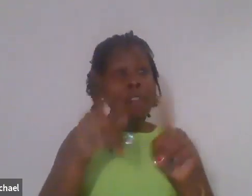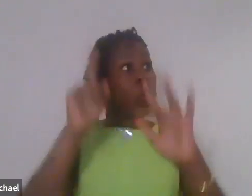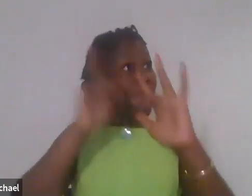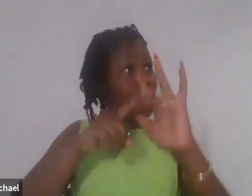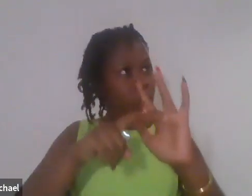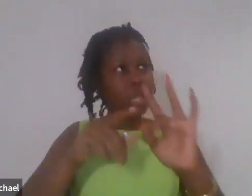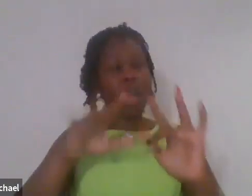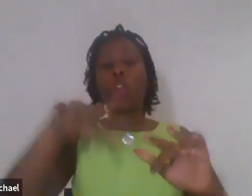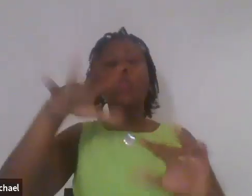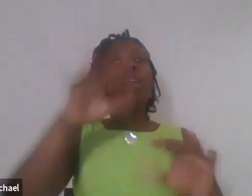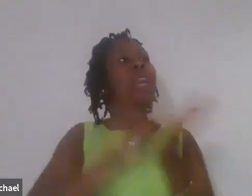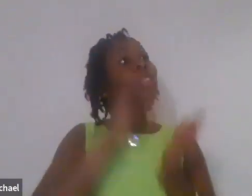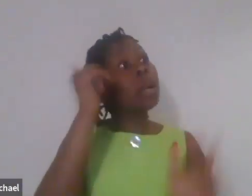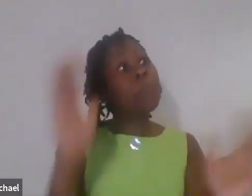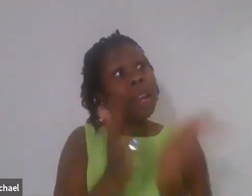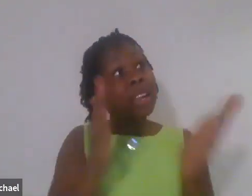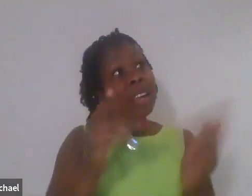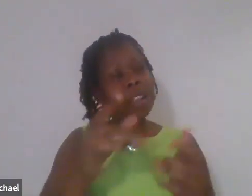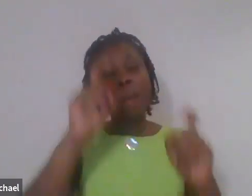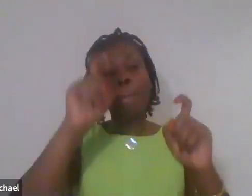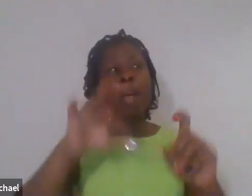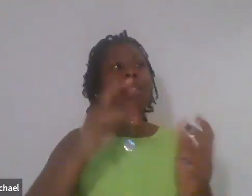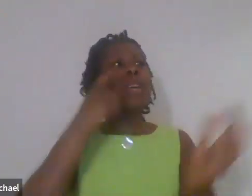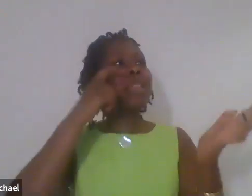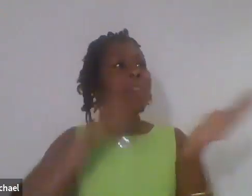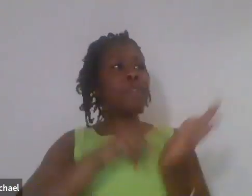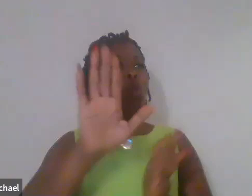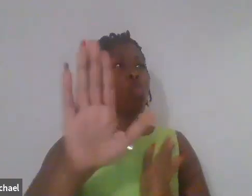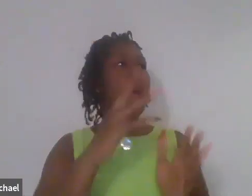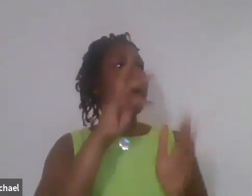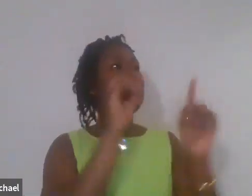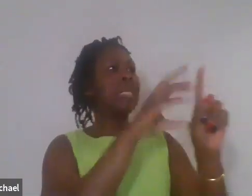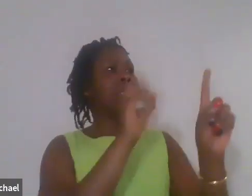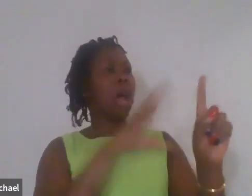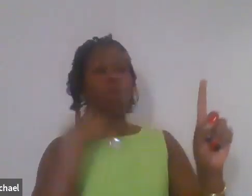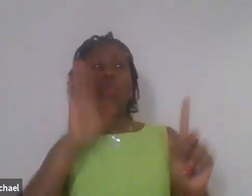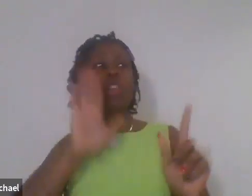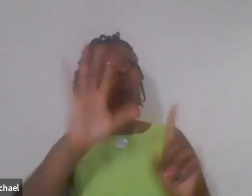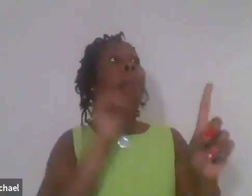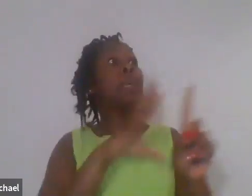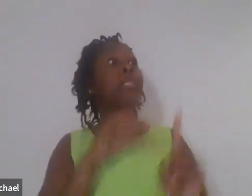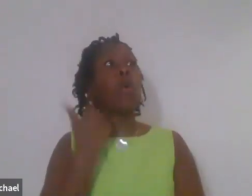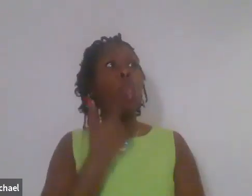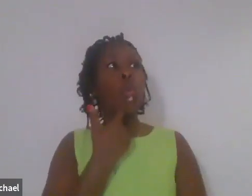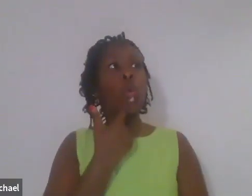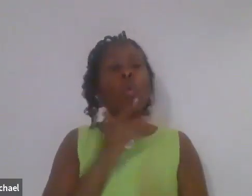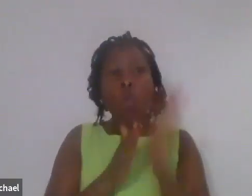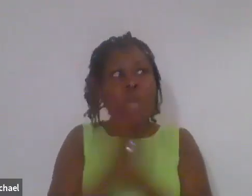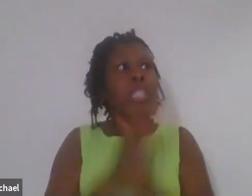you cannot, that's why I always encourage people, identify your mentor. Who is your